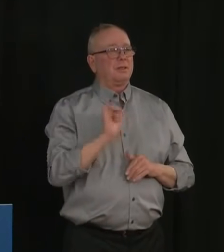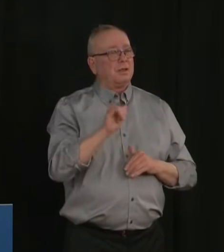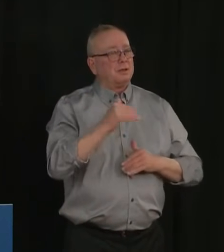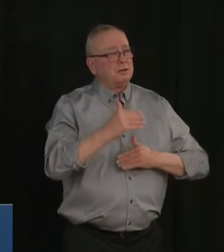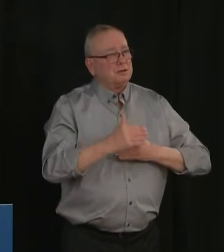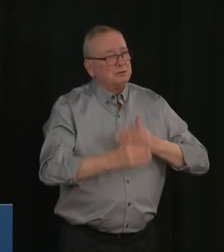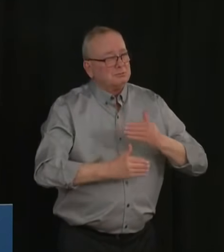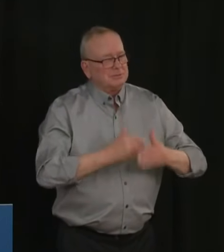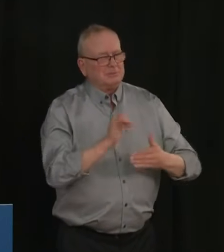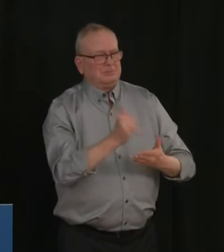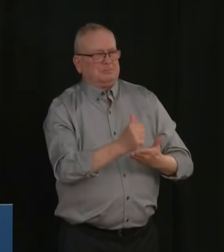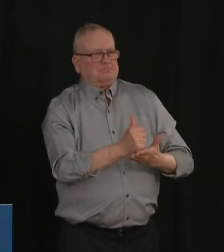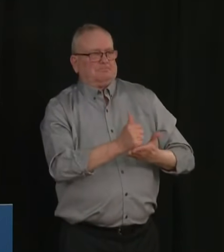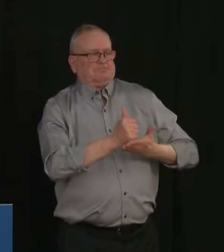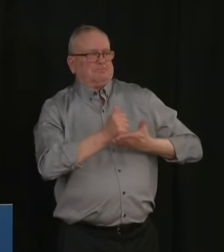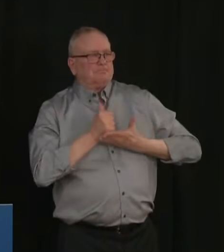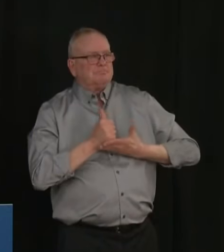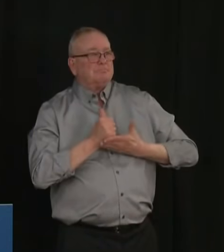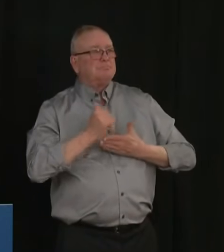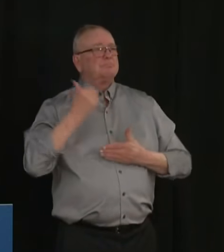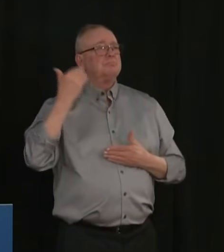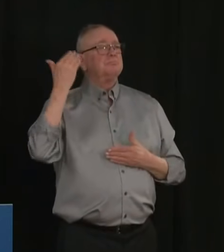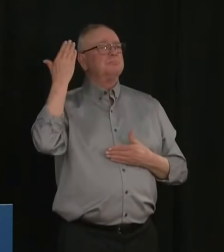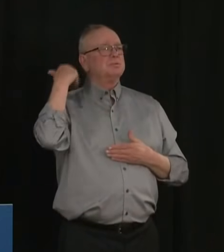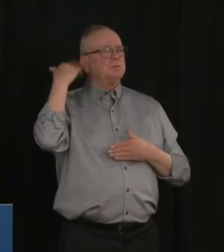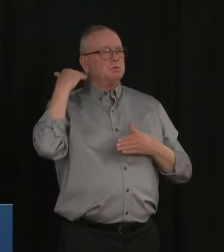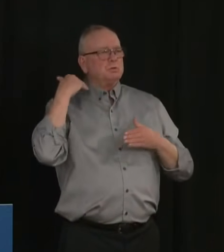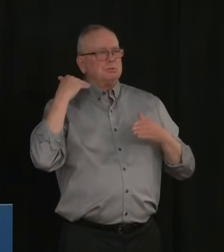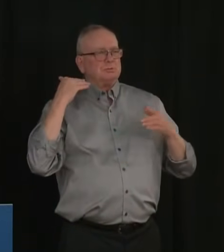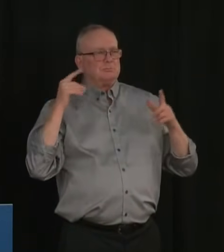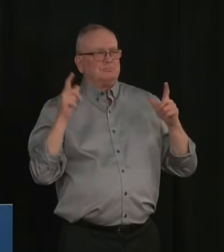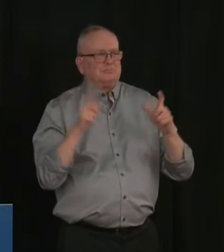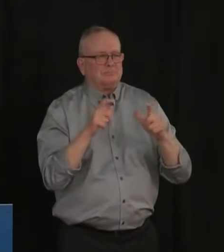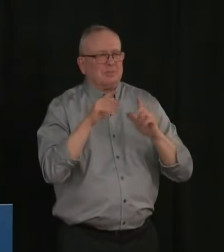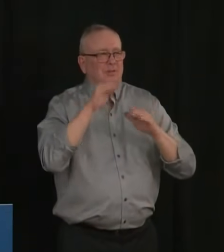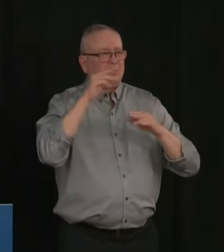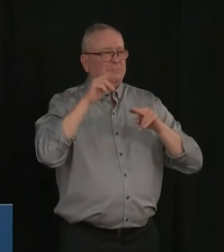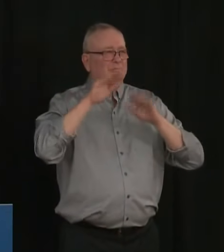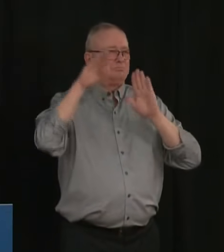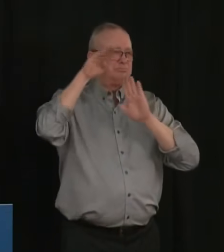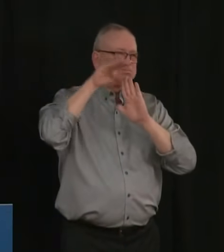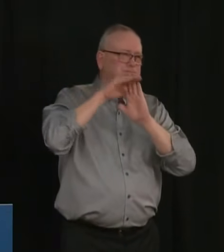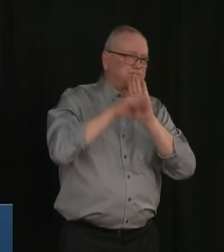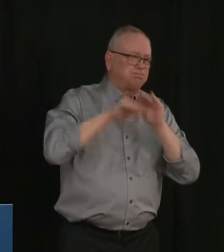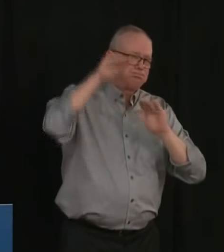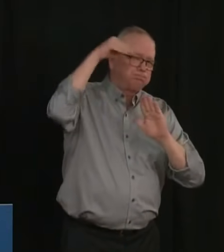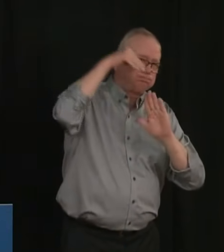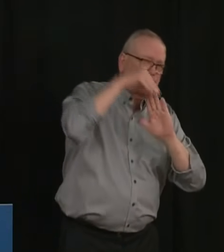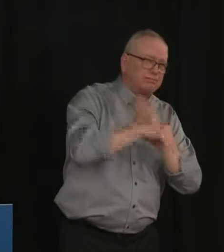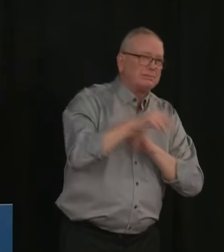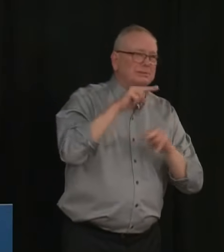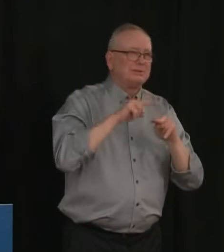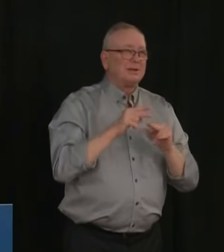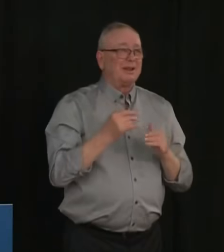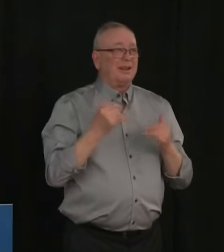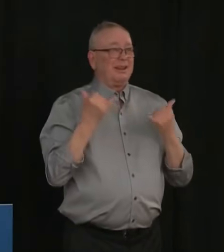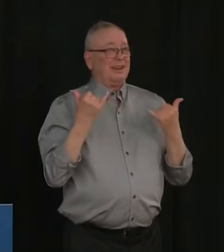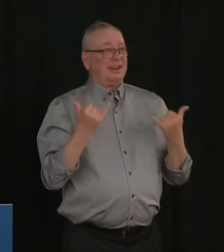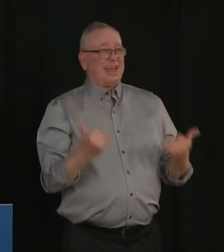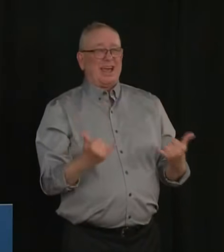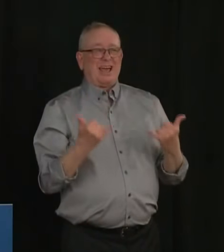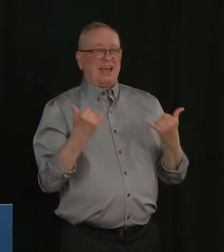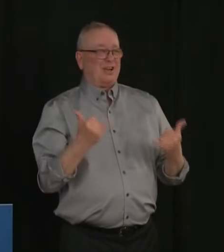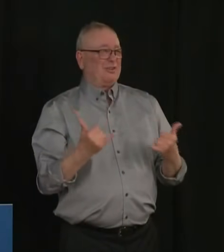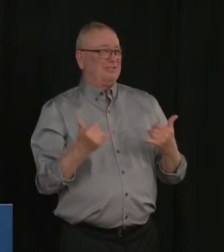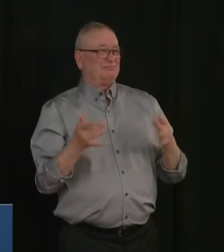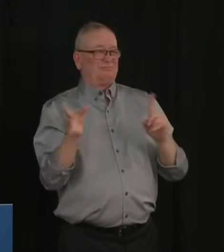able to slow the growth of variants over the last few months. However, we have now reached the point where variants of concern